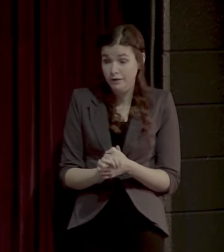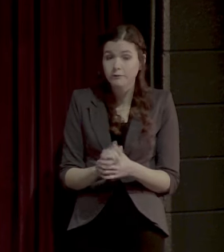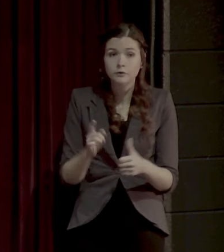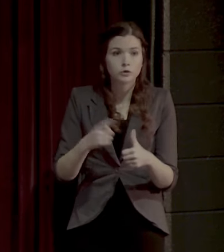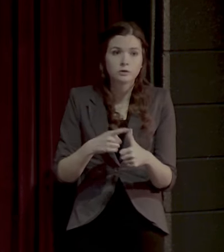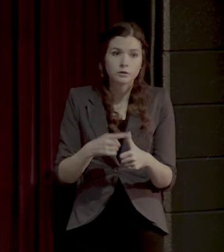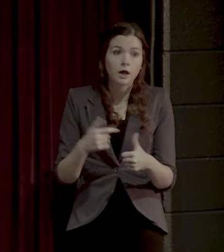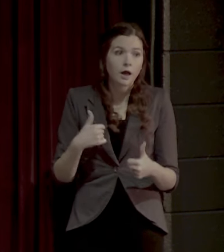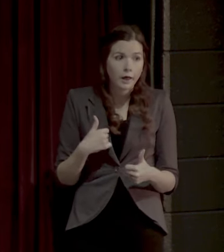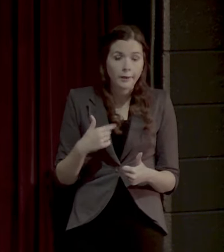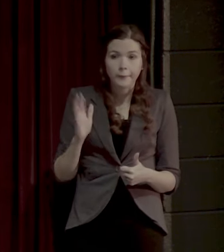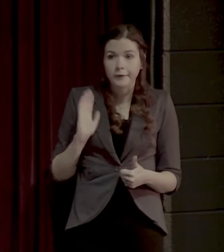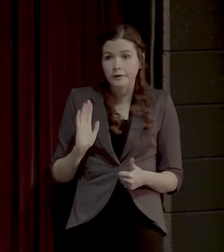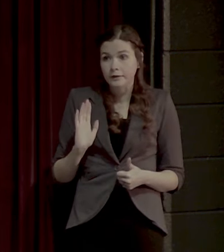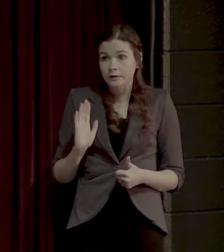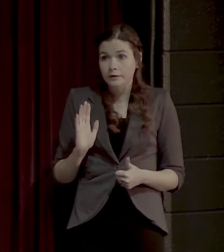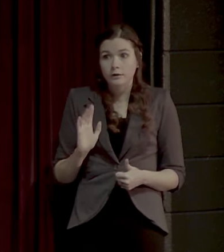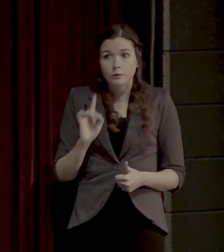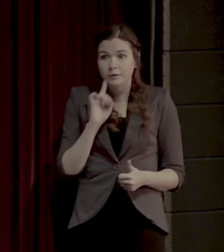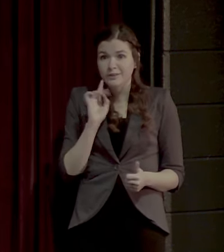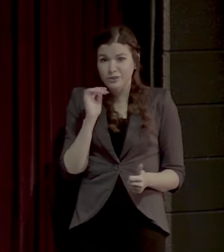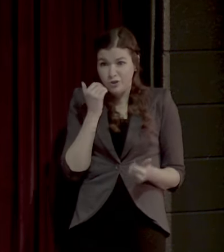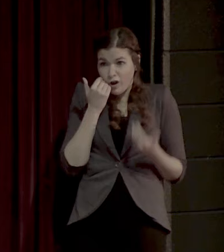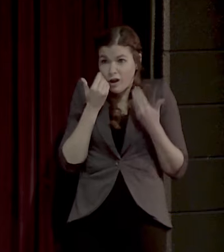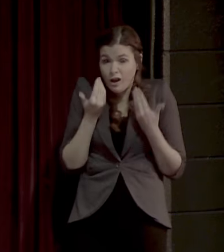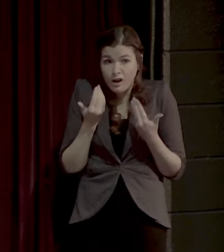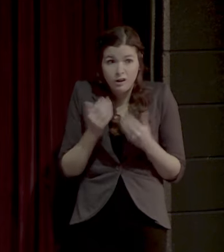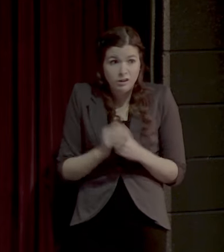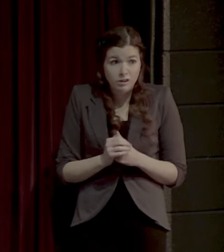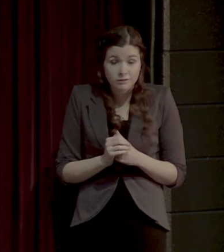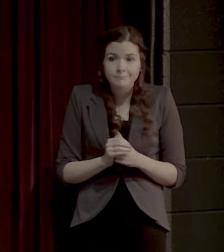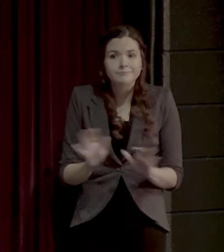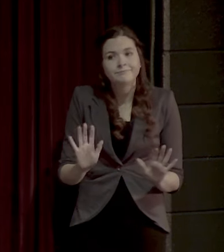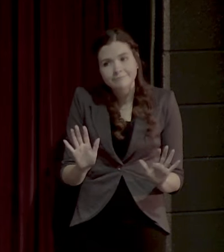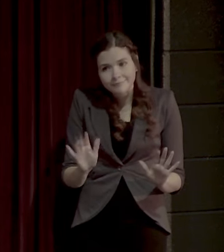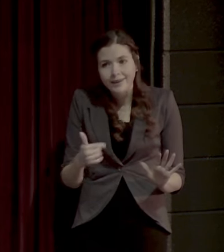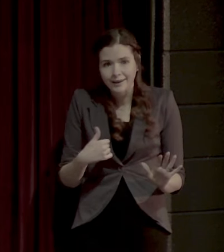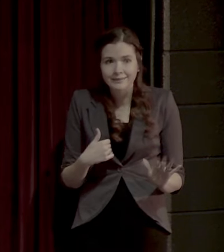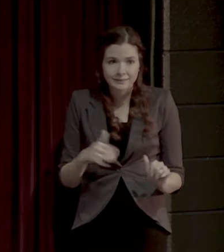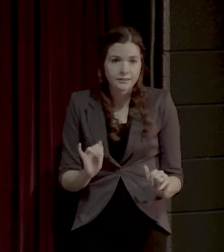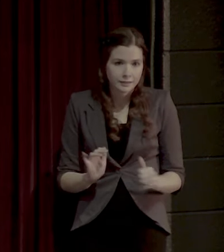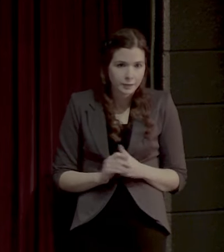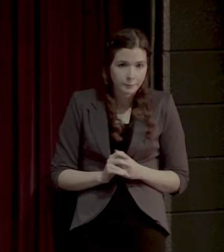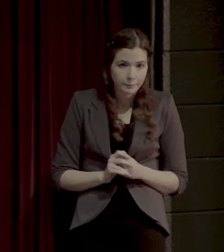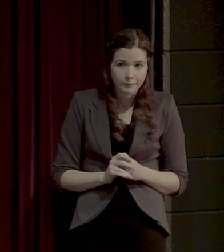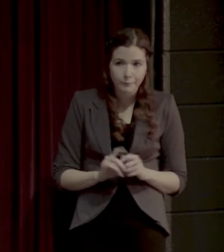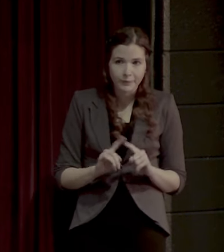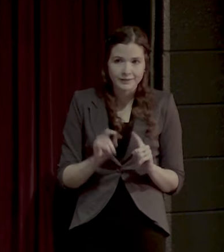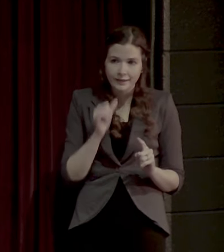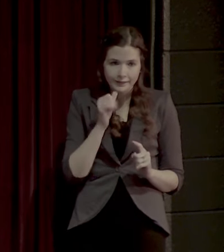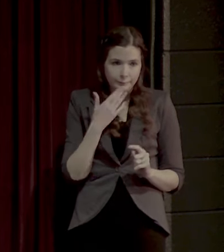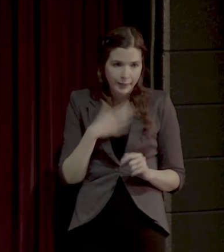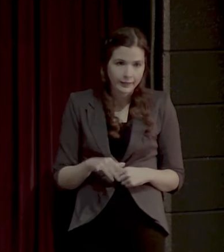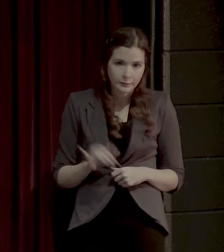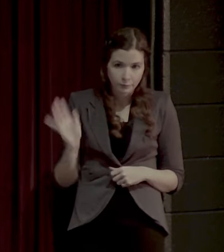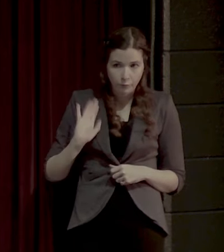First of all, I was incredibly shy. Don't get me wrong, I still am. It's just not as bad.